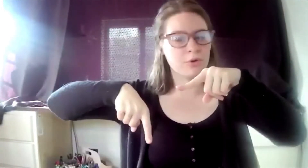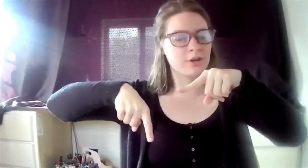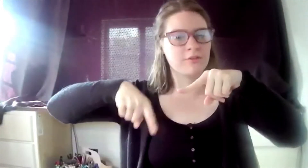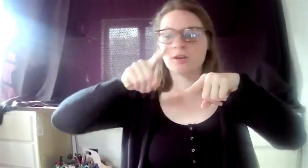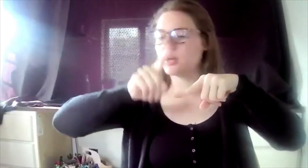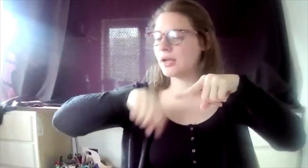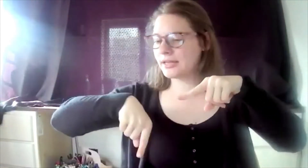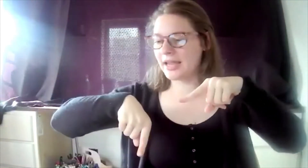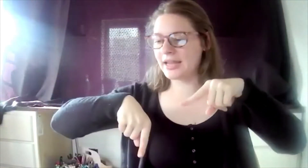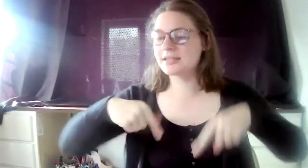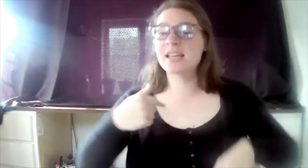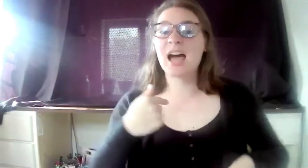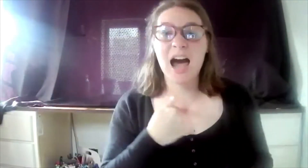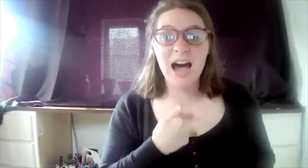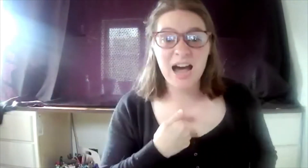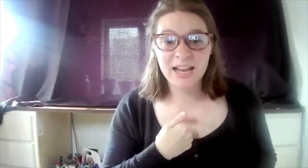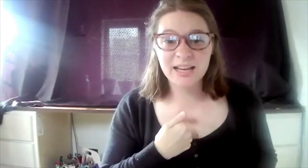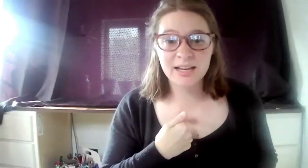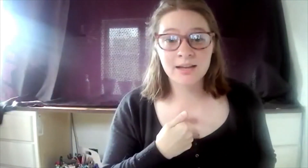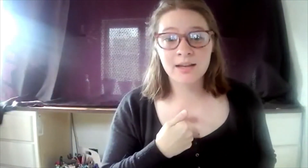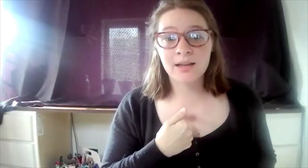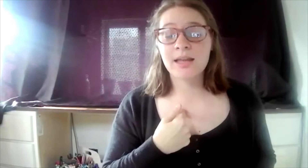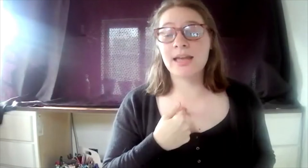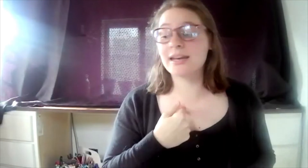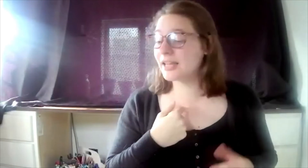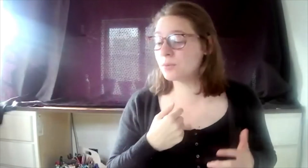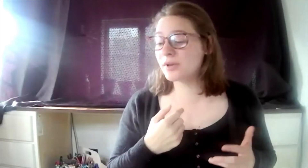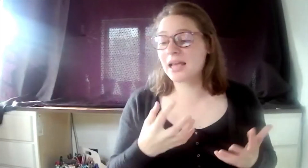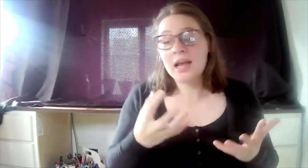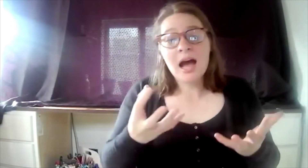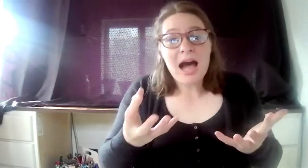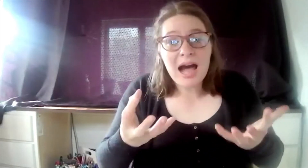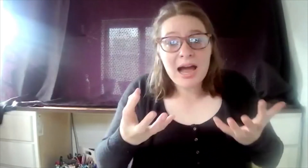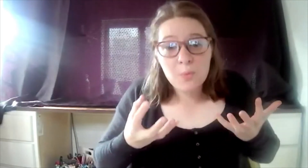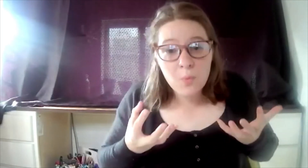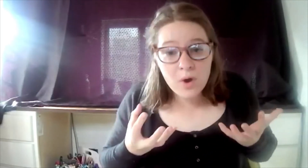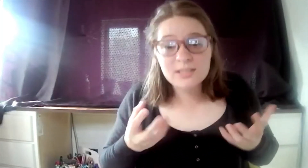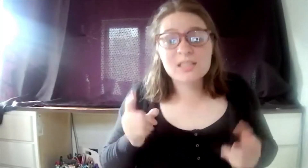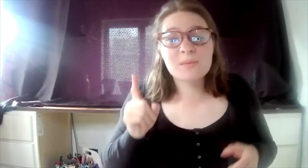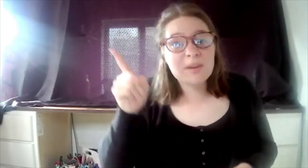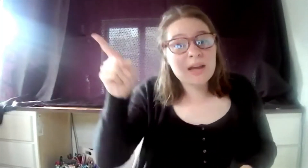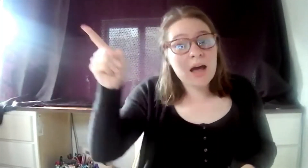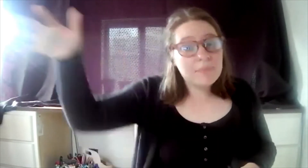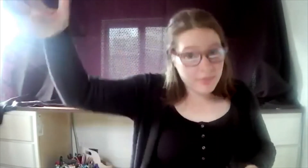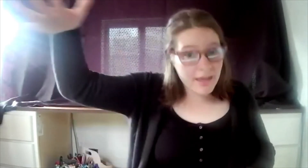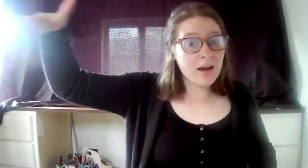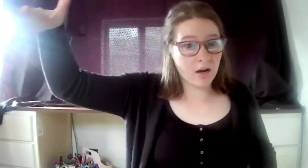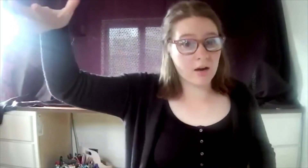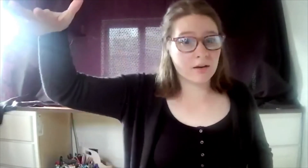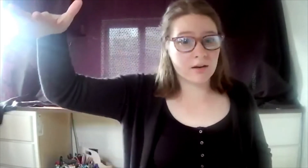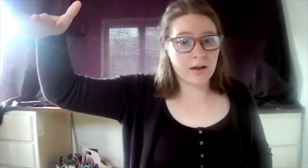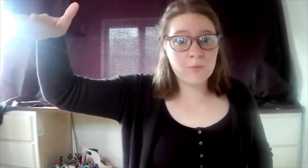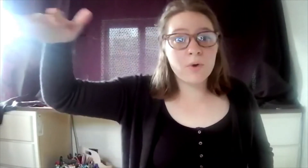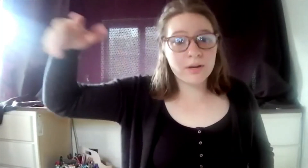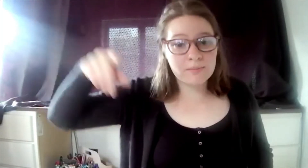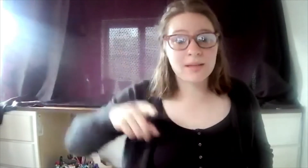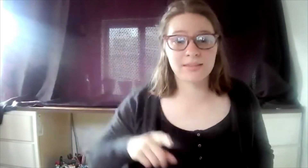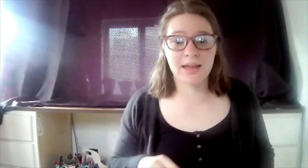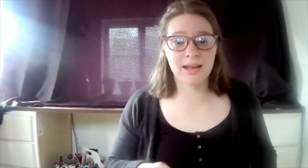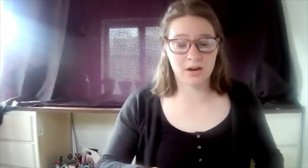pointer finger, can't I. And again, we say, I want to be up there. I want to be in that